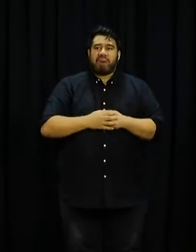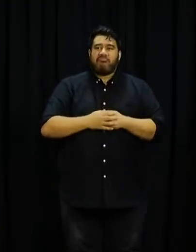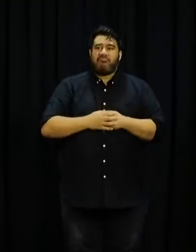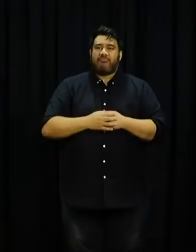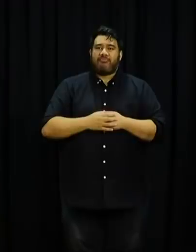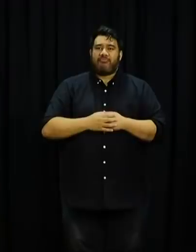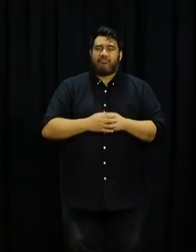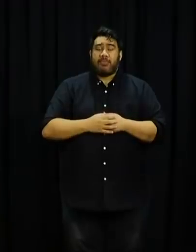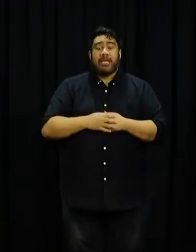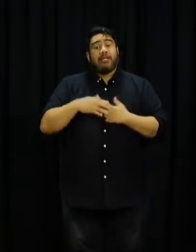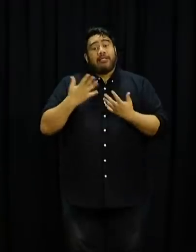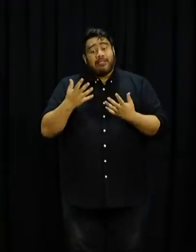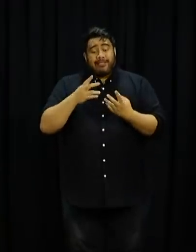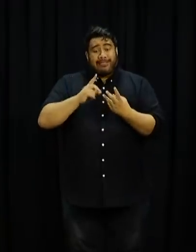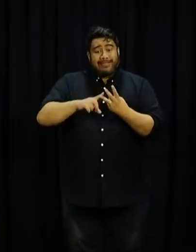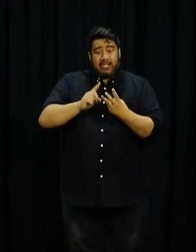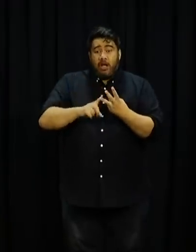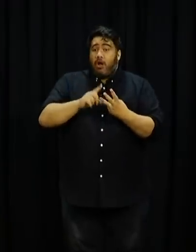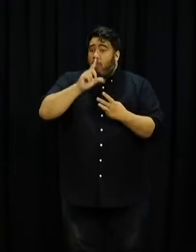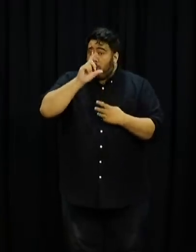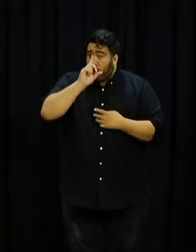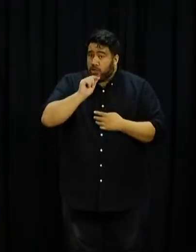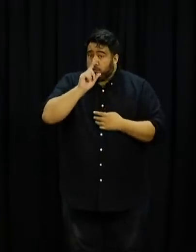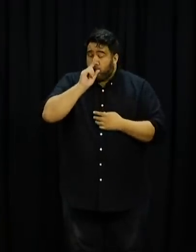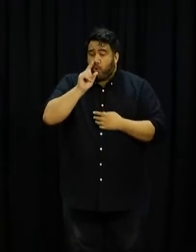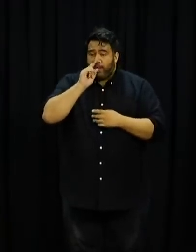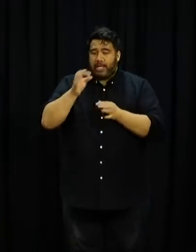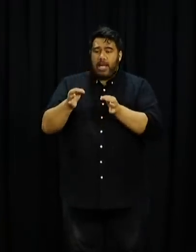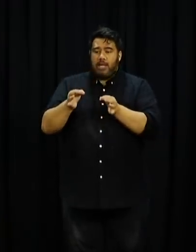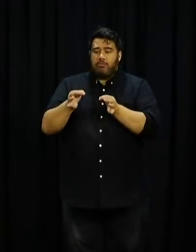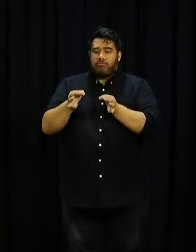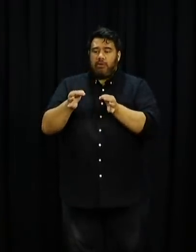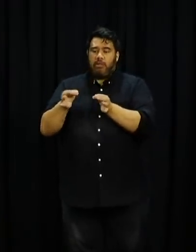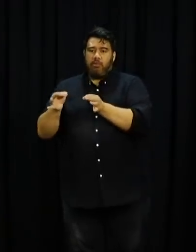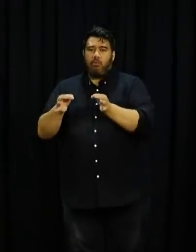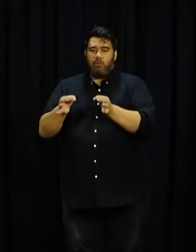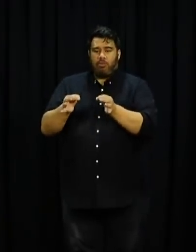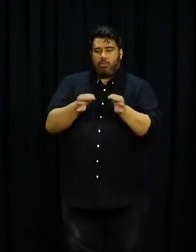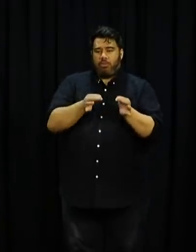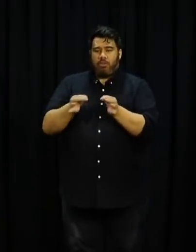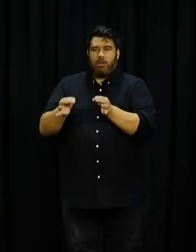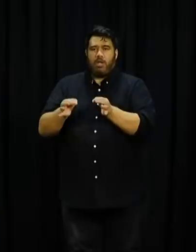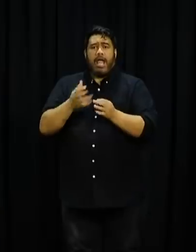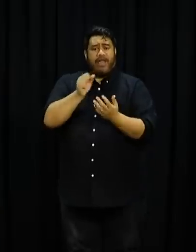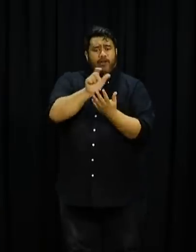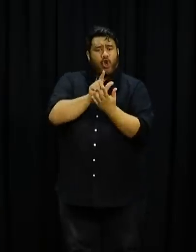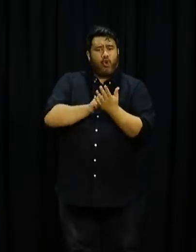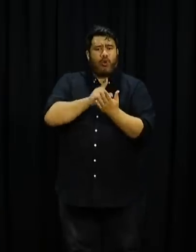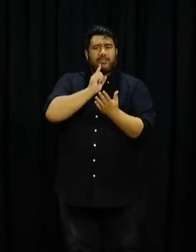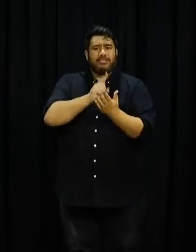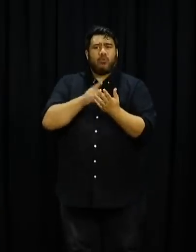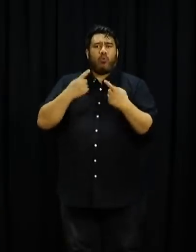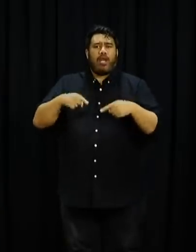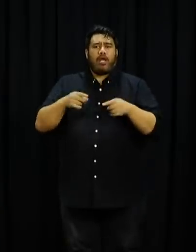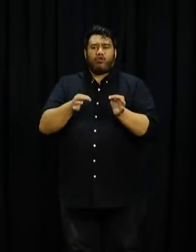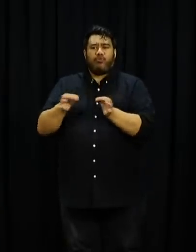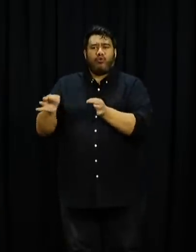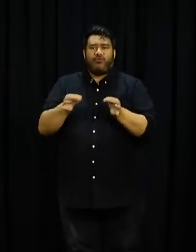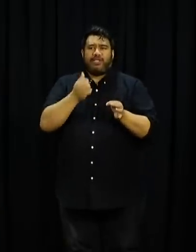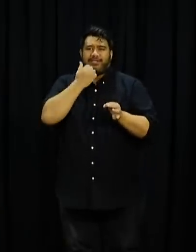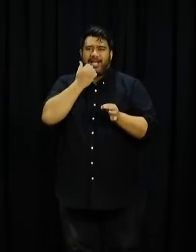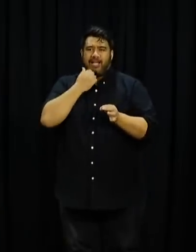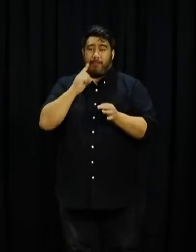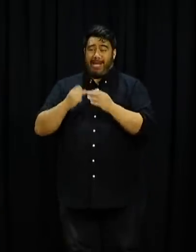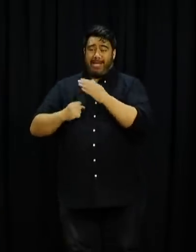Otherwise, there is the ability, of course, to simply move it within the legal parameters that exist. So at the